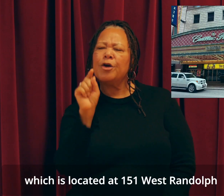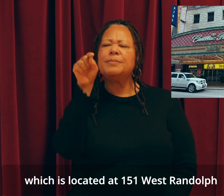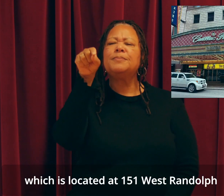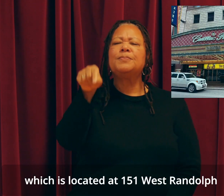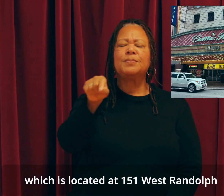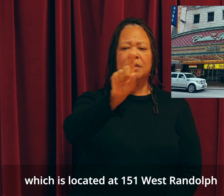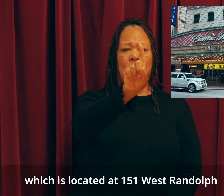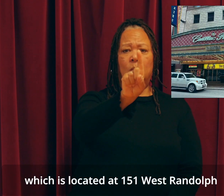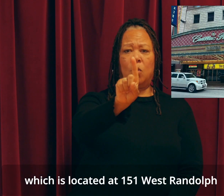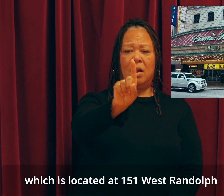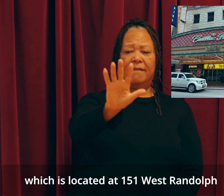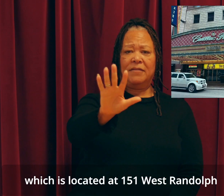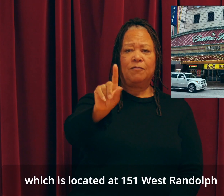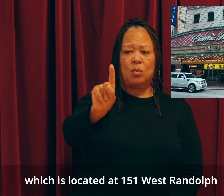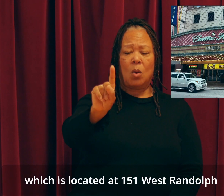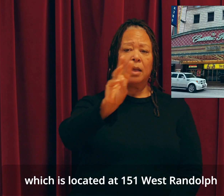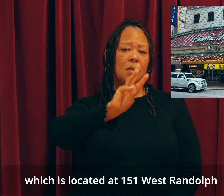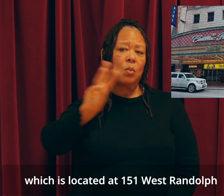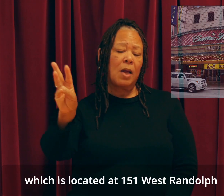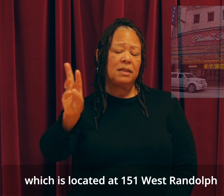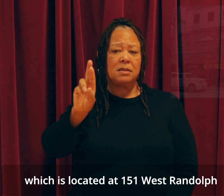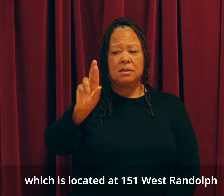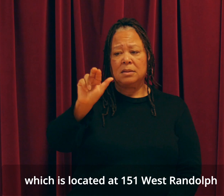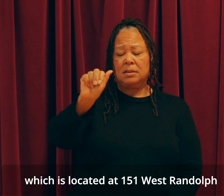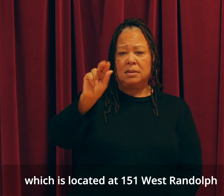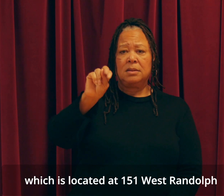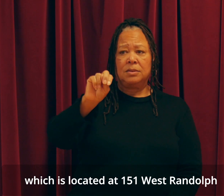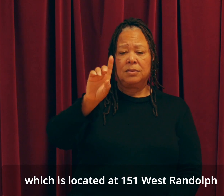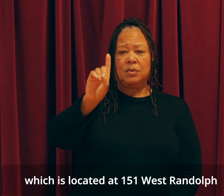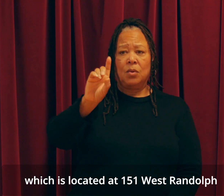which is located at 151 West Randolph